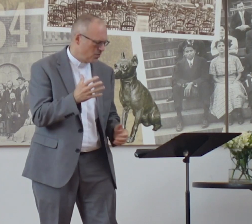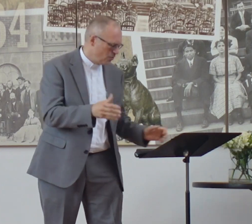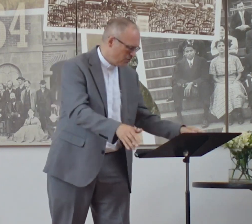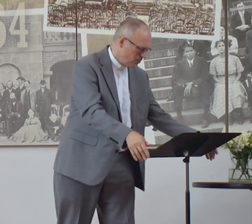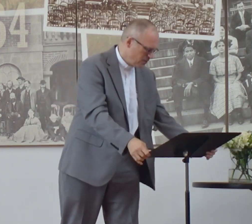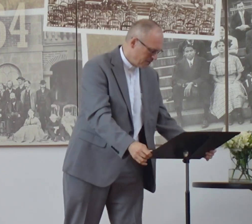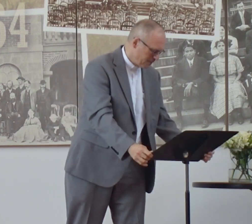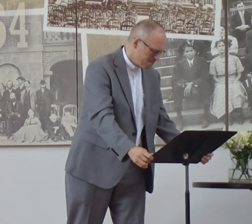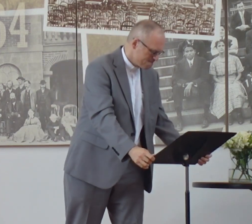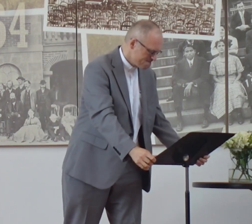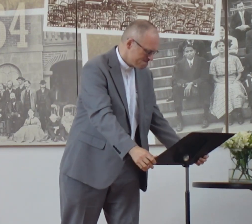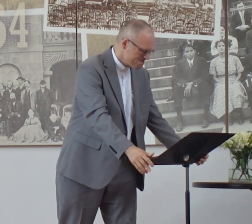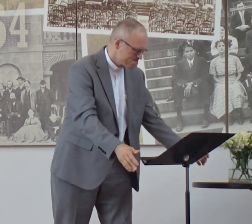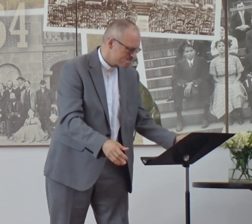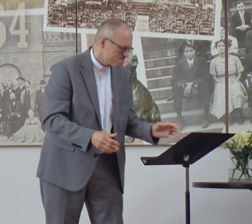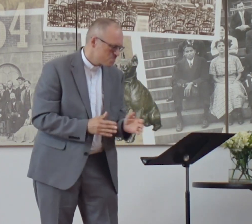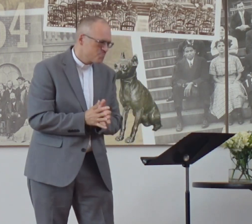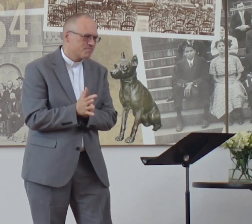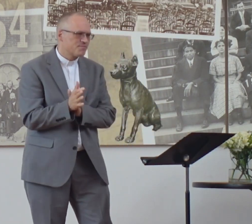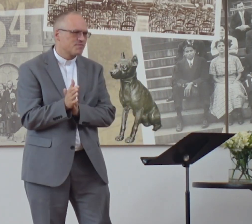Well, that was just beautiful.